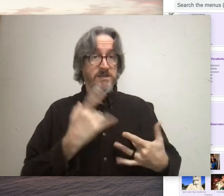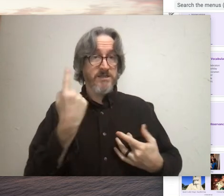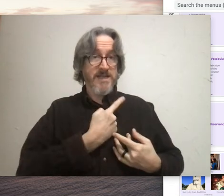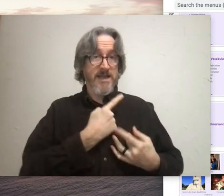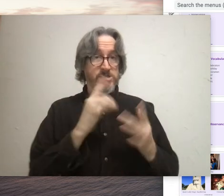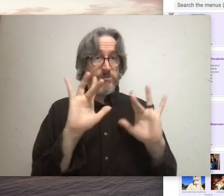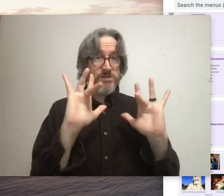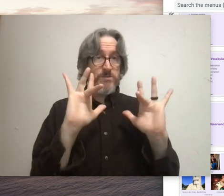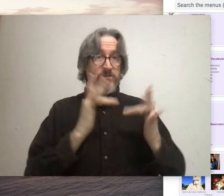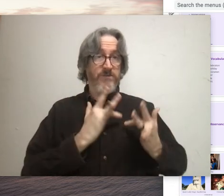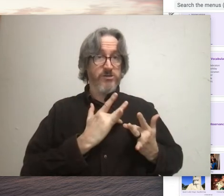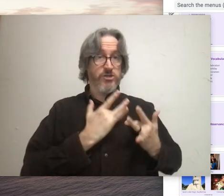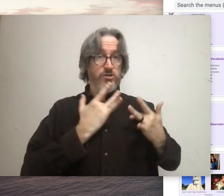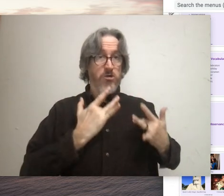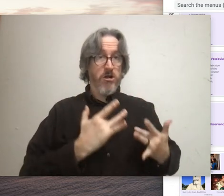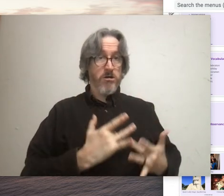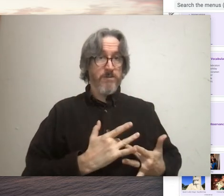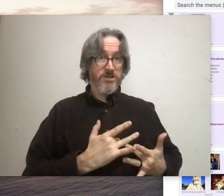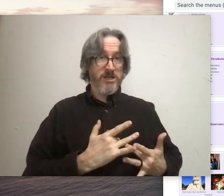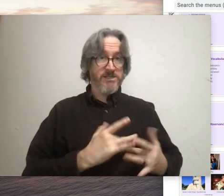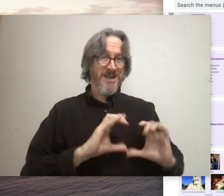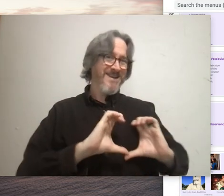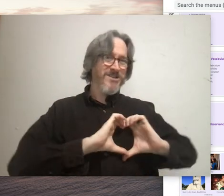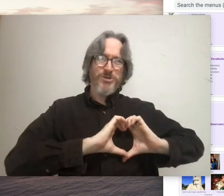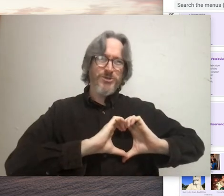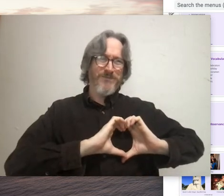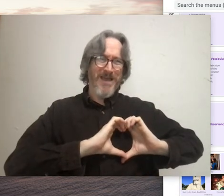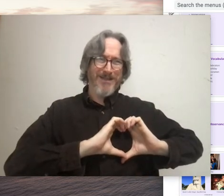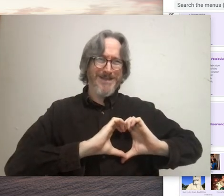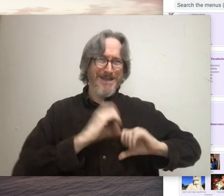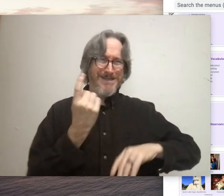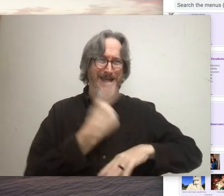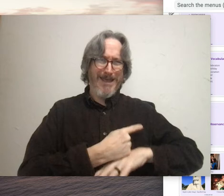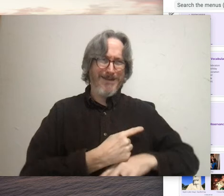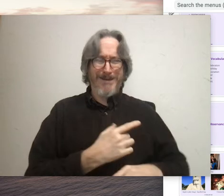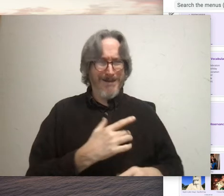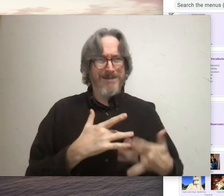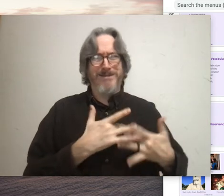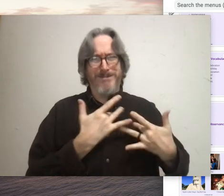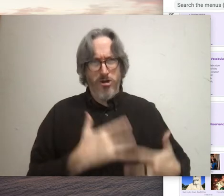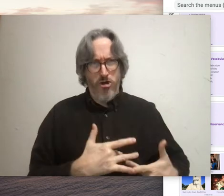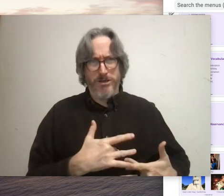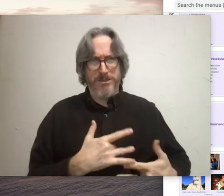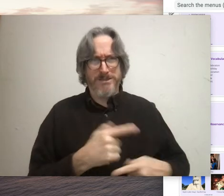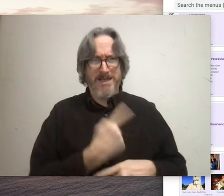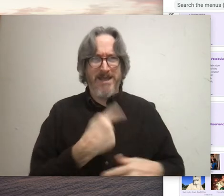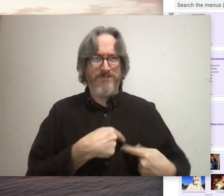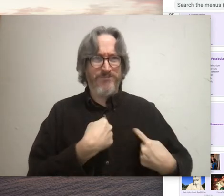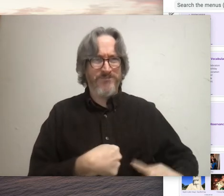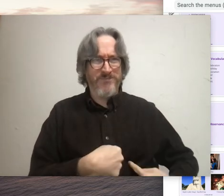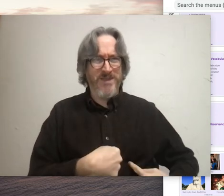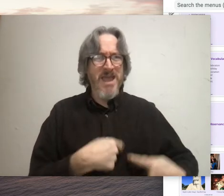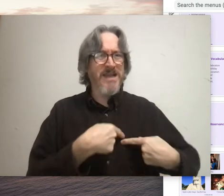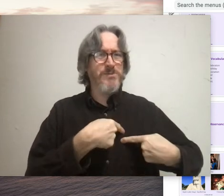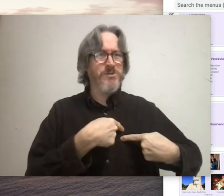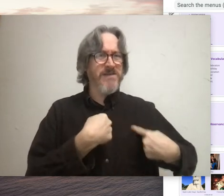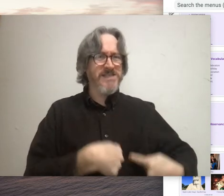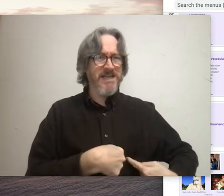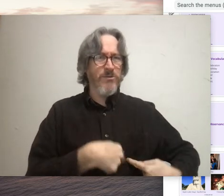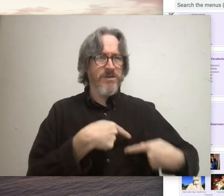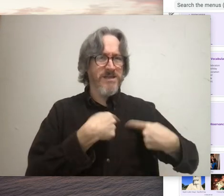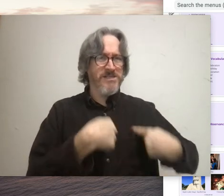Heart Day. So I'm using the middle fingers to draw a heart on my chest. Don't do Valentine's Day. Heart Day. And I